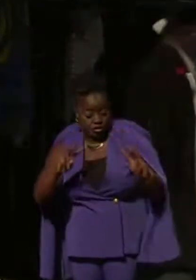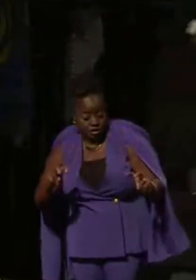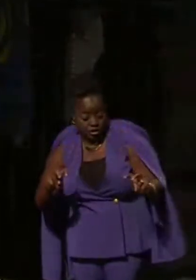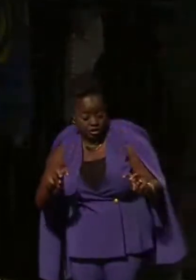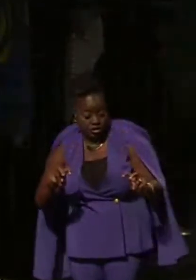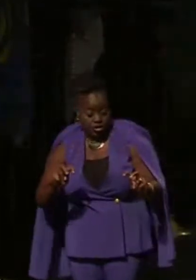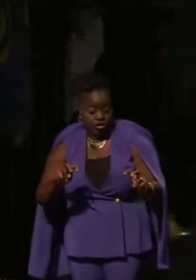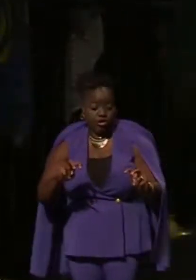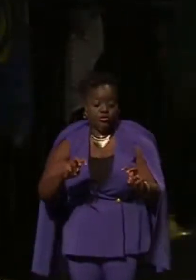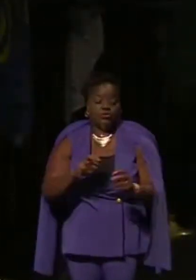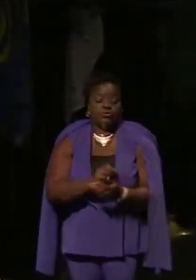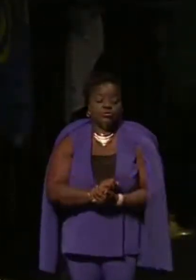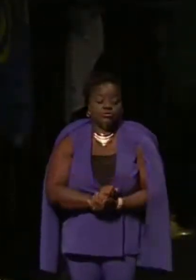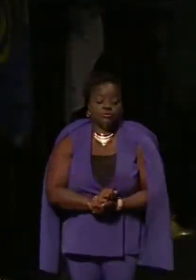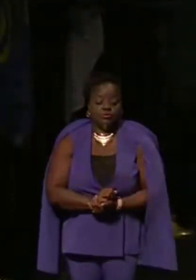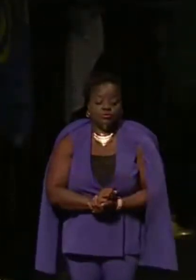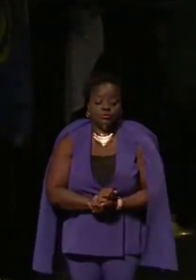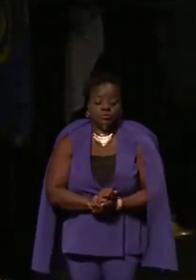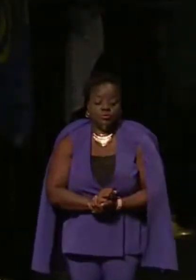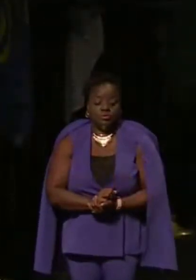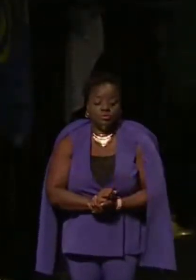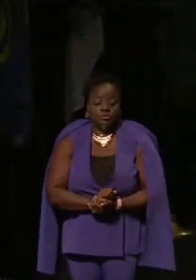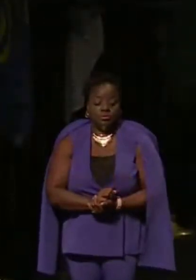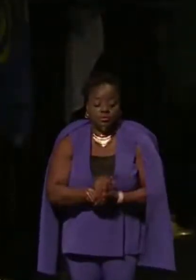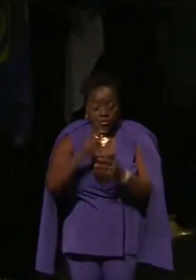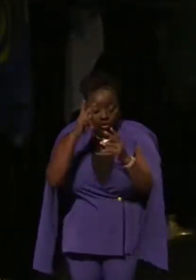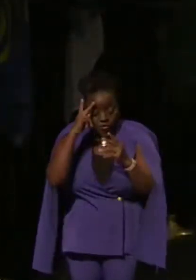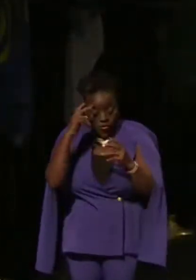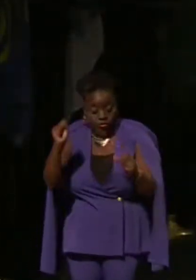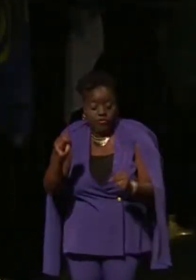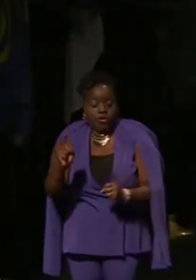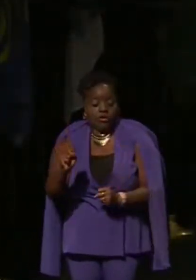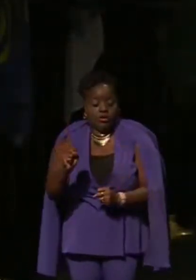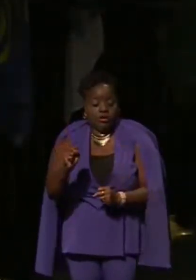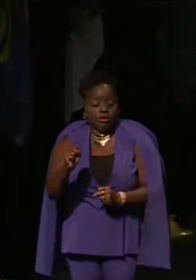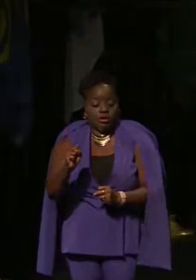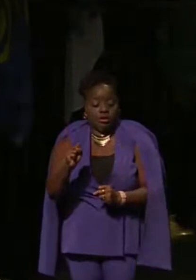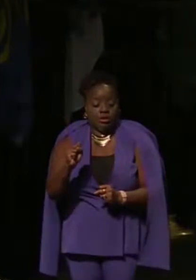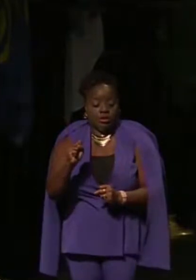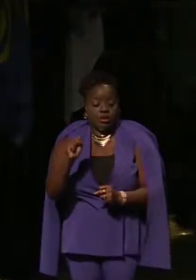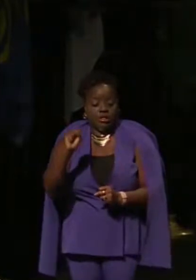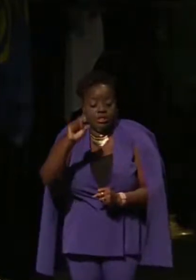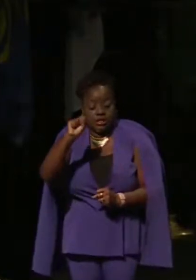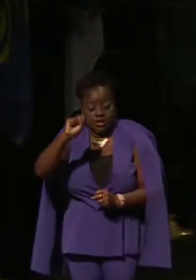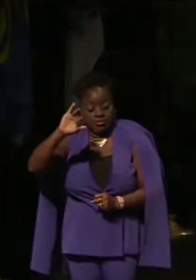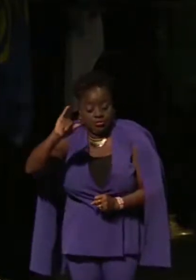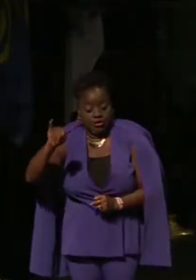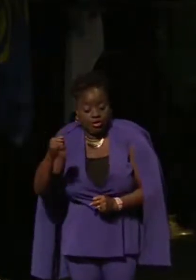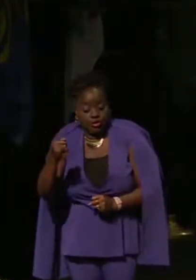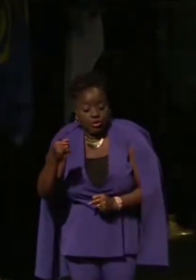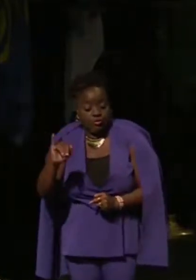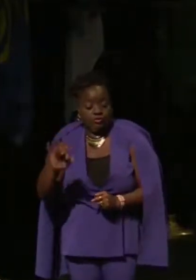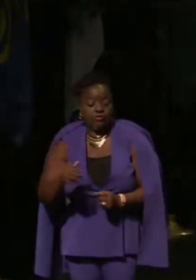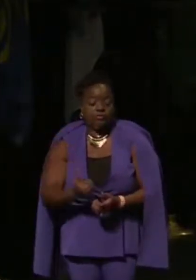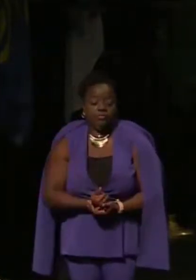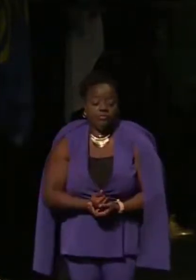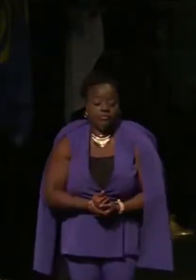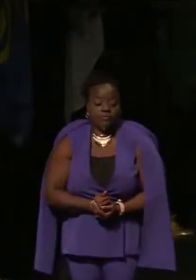Student Affairs. Professor Stephen Joseph, Assistant Vice President, Undergraduate